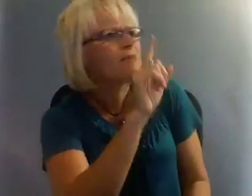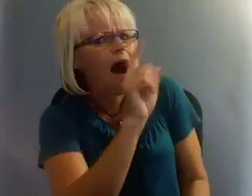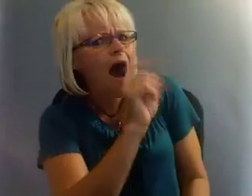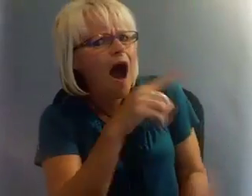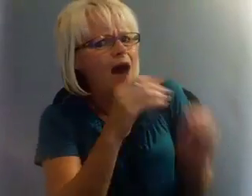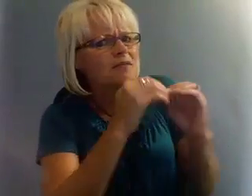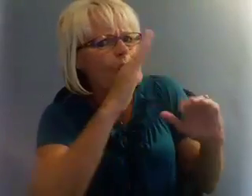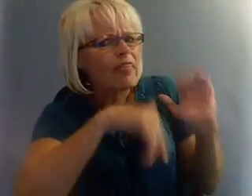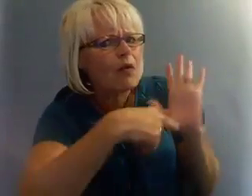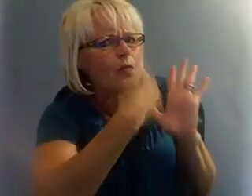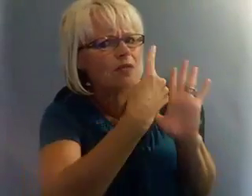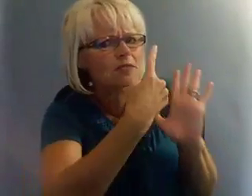She says, I shouldn't have to.